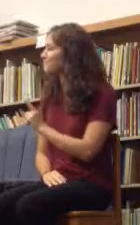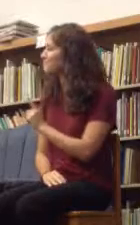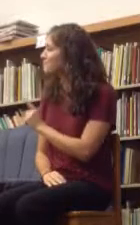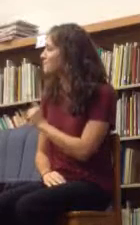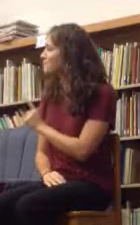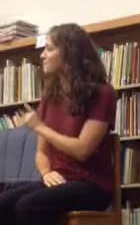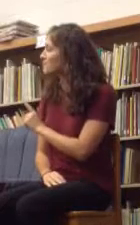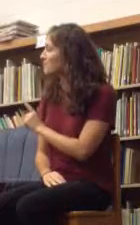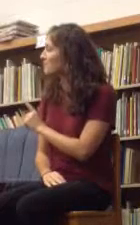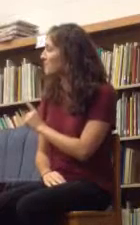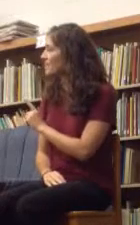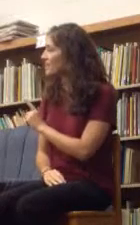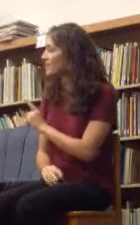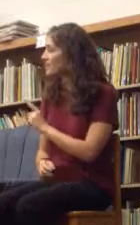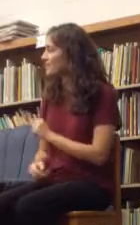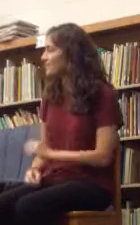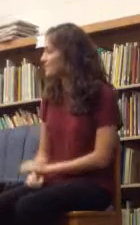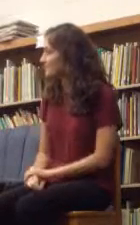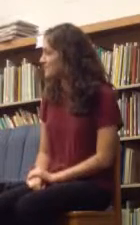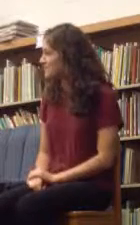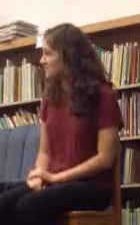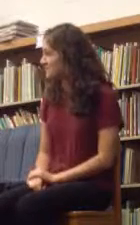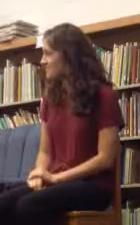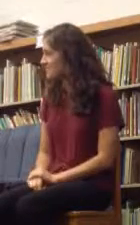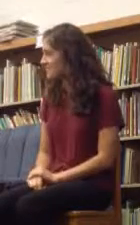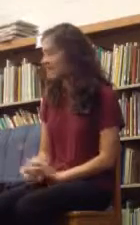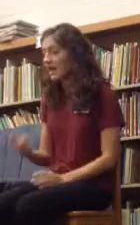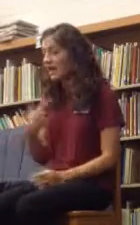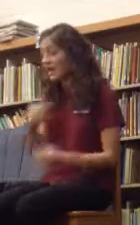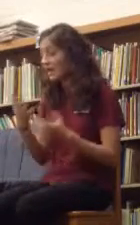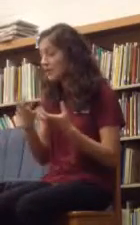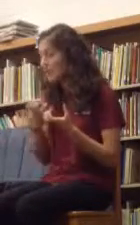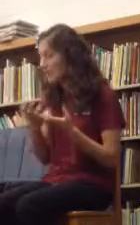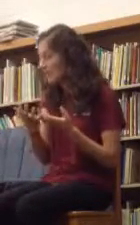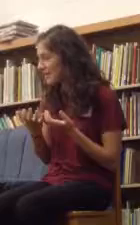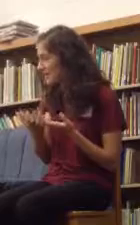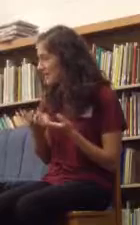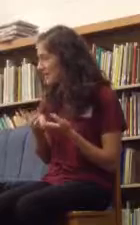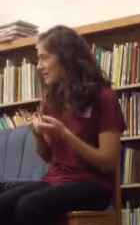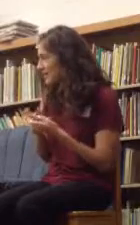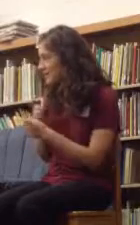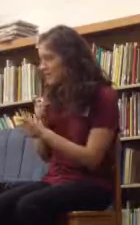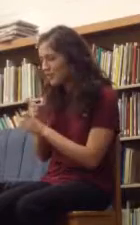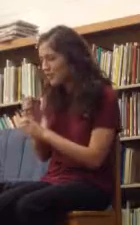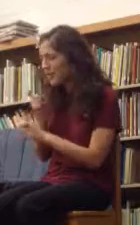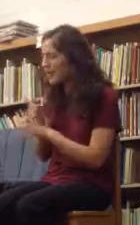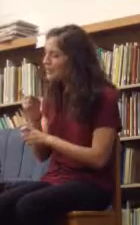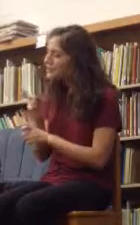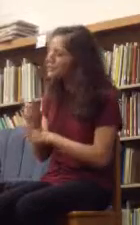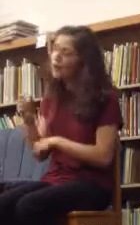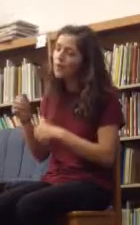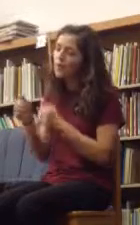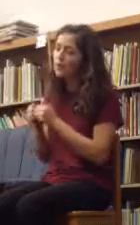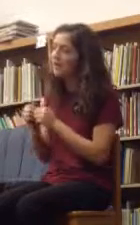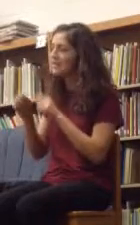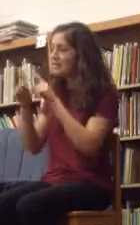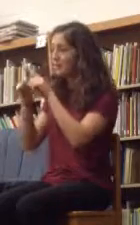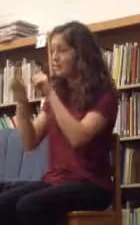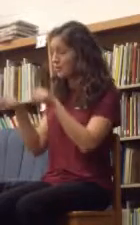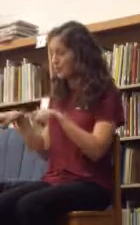was going to play a sneaky trick on Square. We're not stopping for things right now.